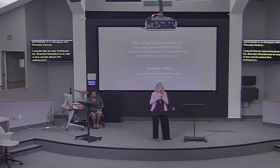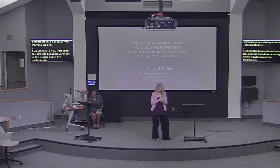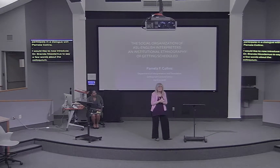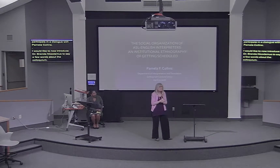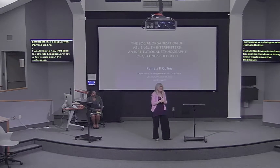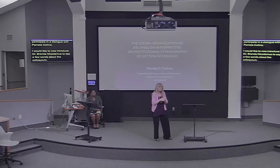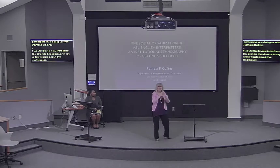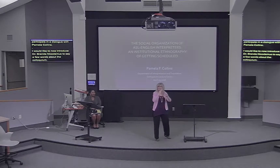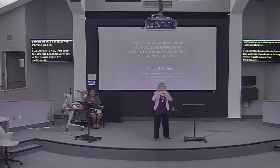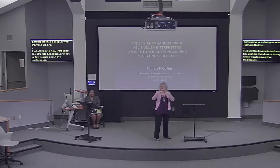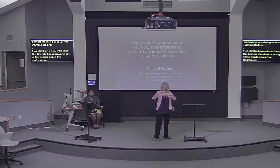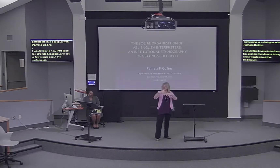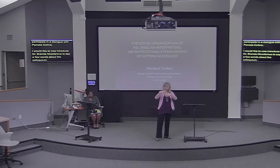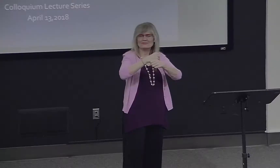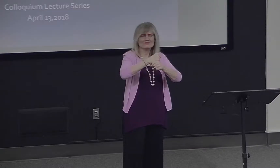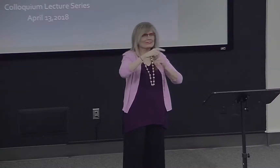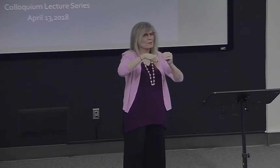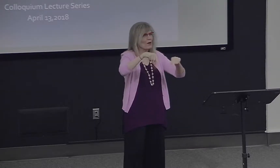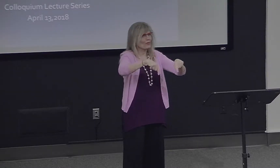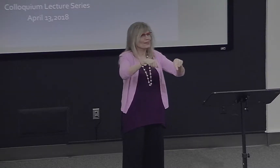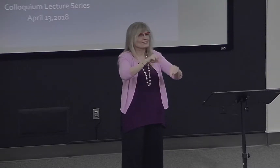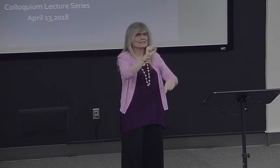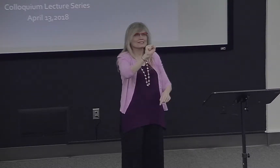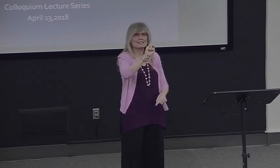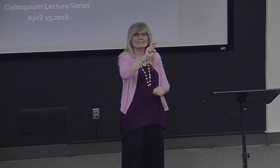Thank you, Dr. Cagle, and again, welcome to our audience.